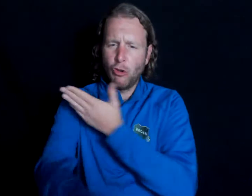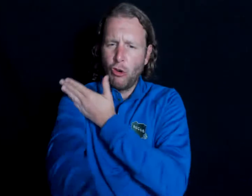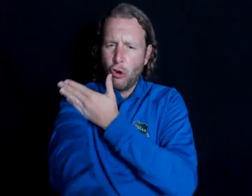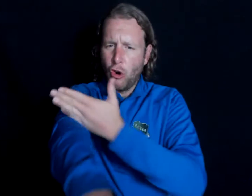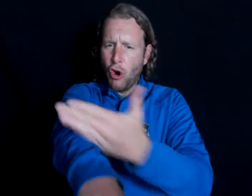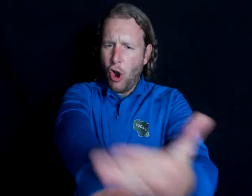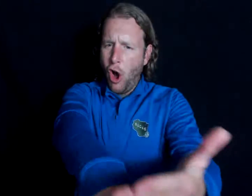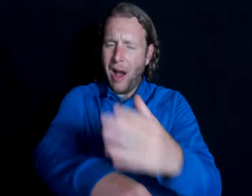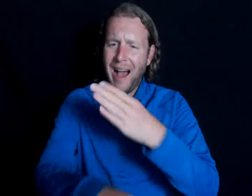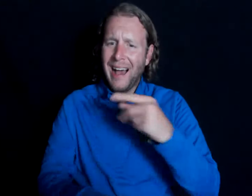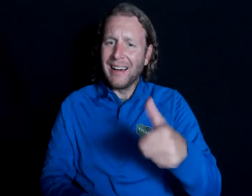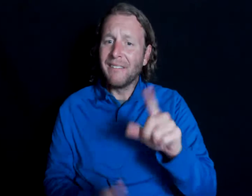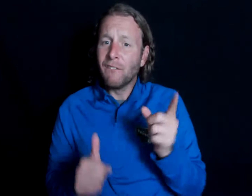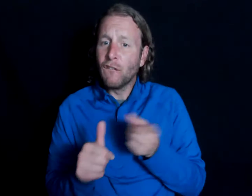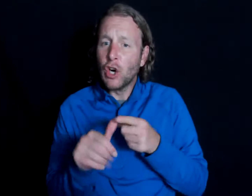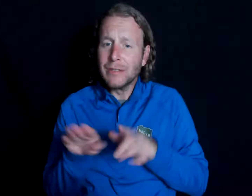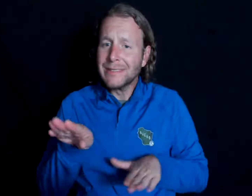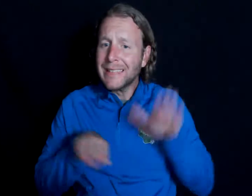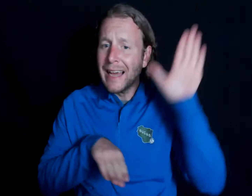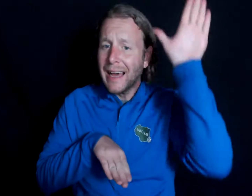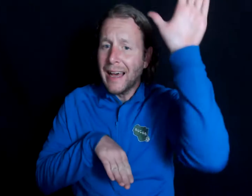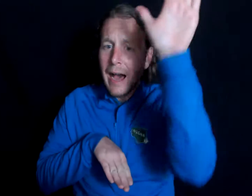step. And he finishes with a dunk.